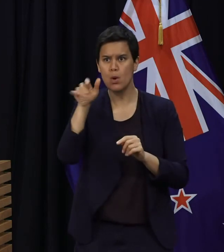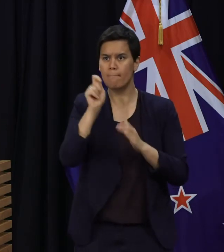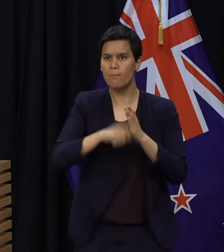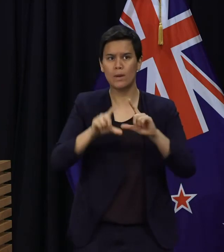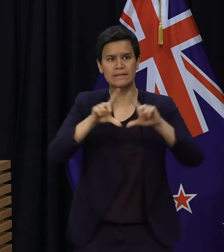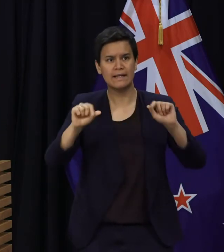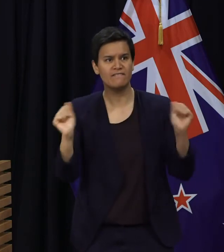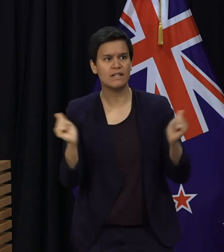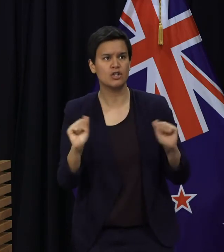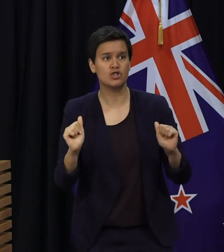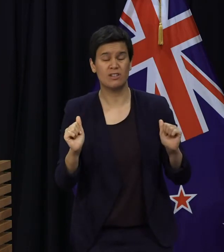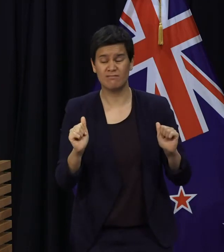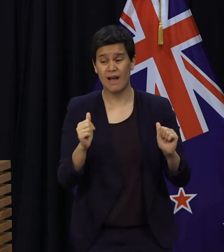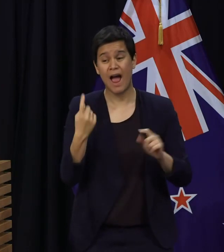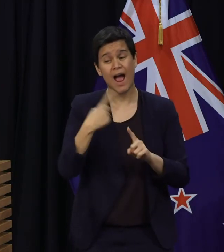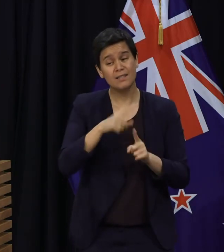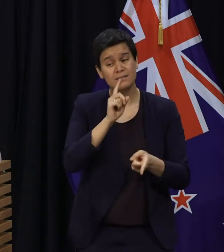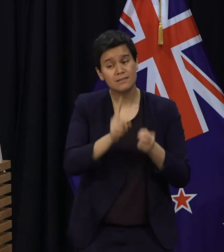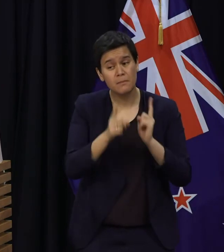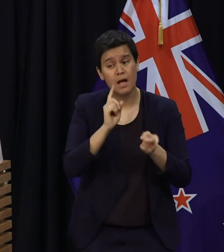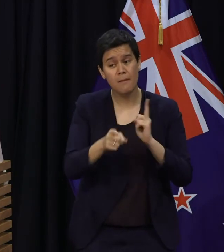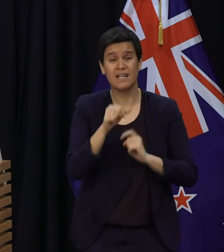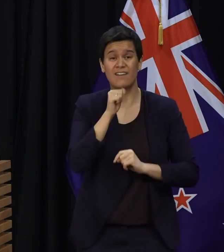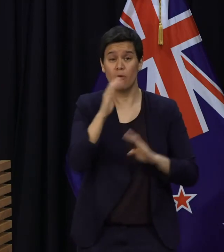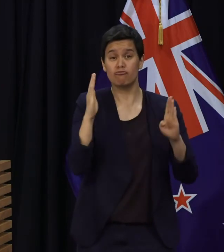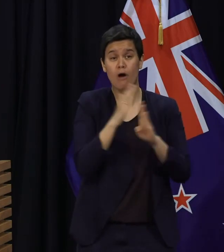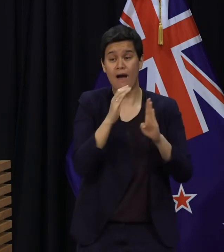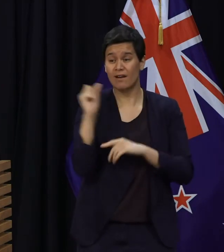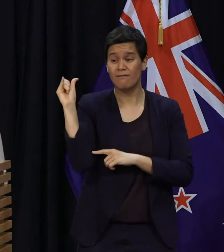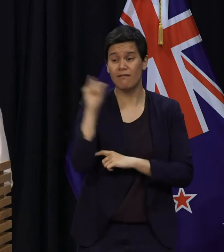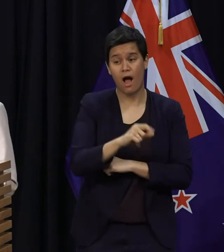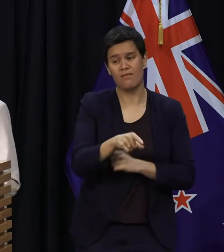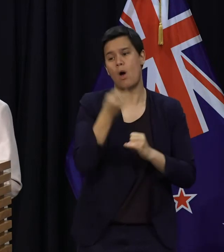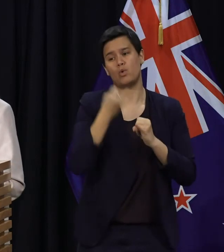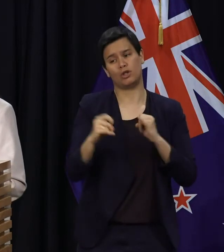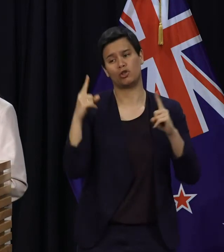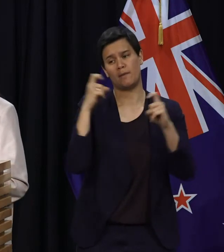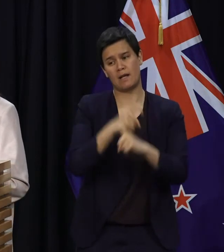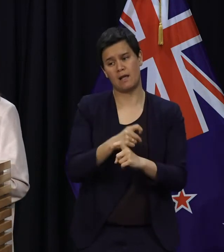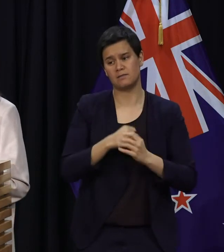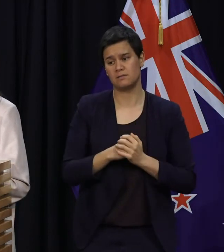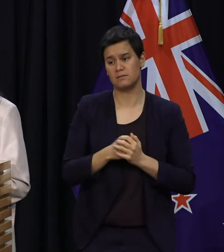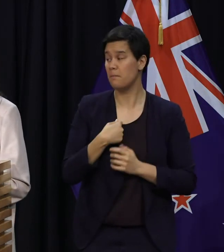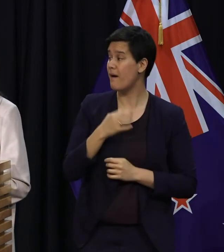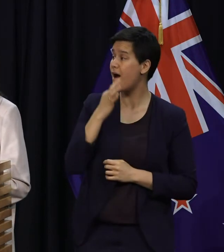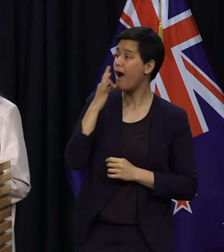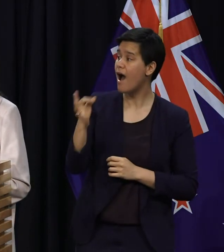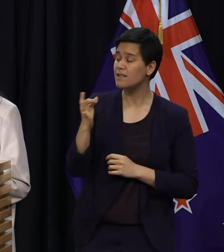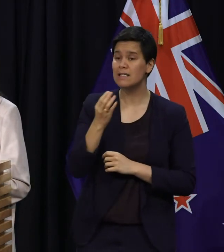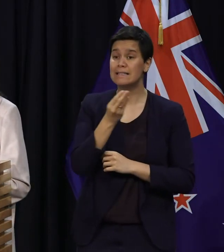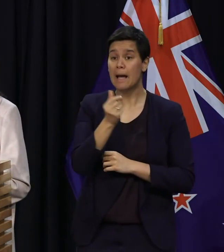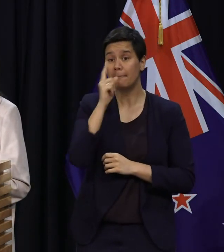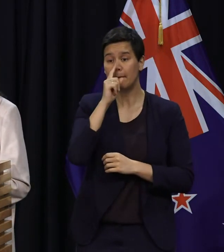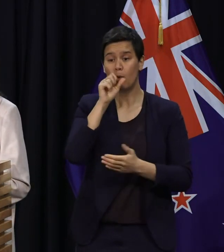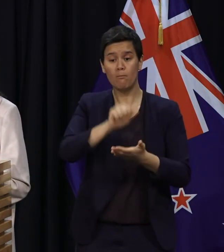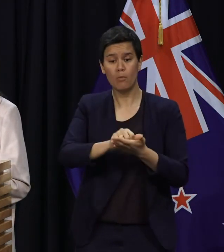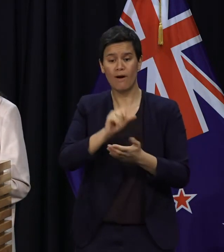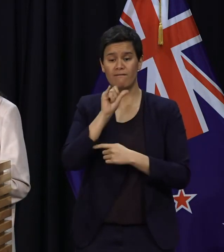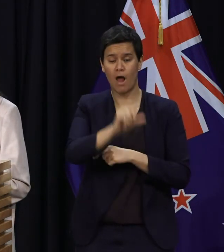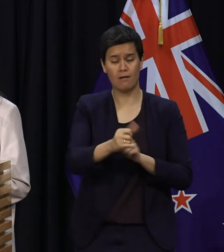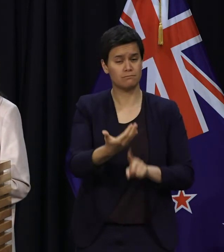on charter flights, which makes it even more difficult. People who booked though before the MIQ scheme even existed in its